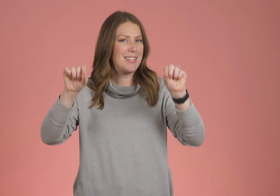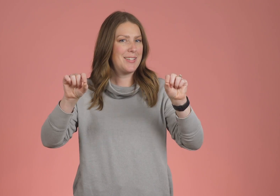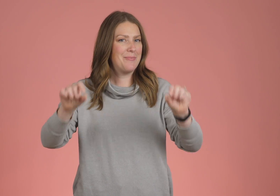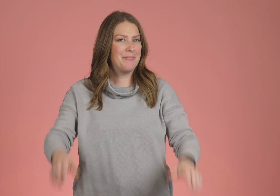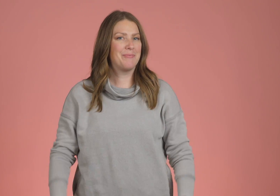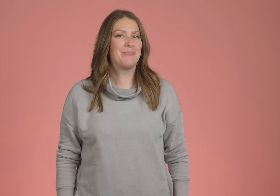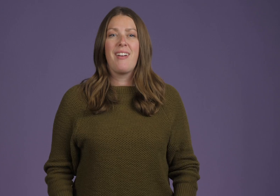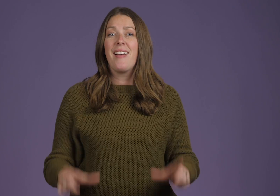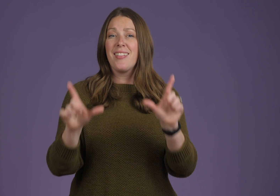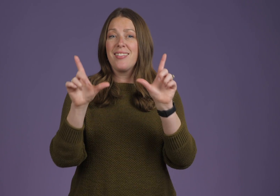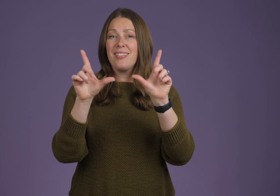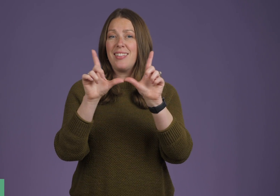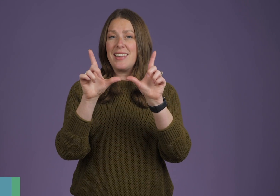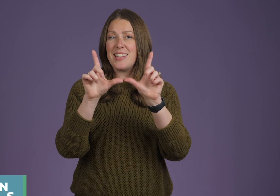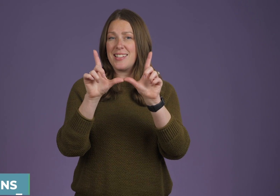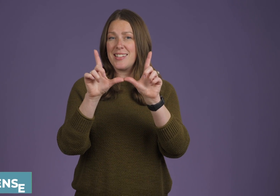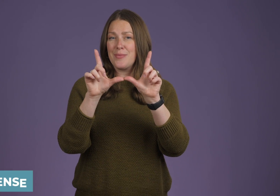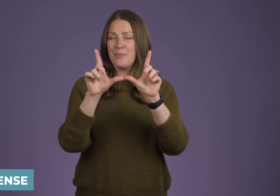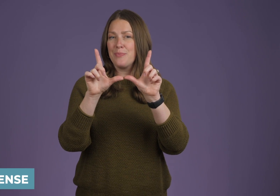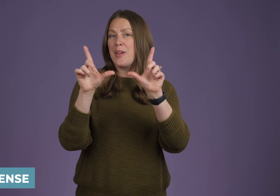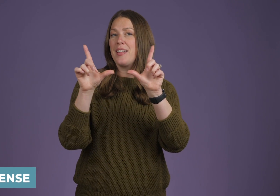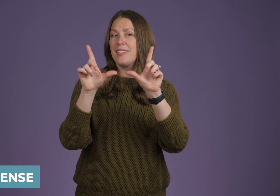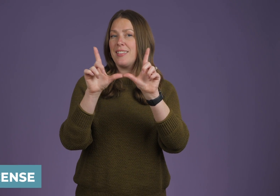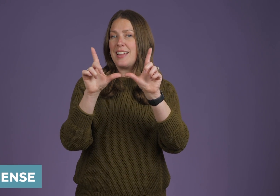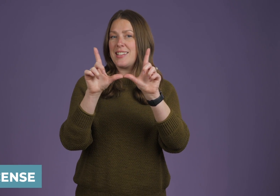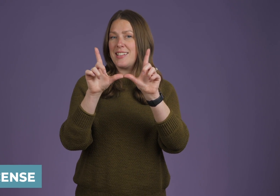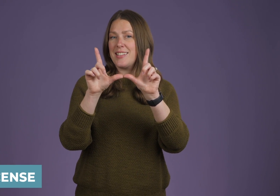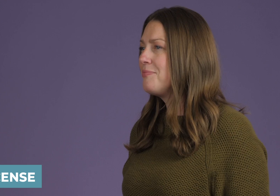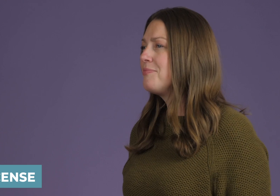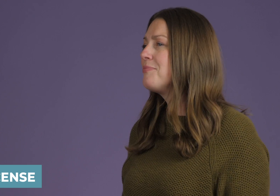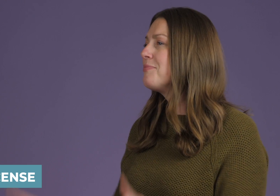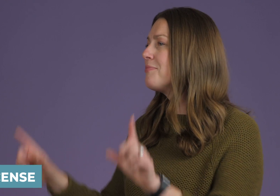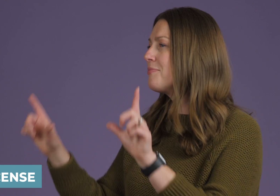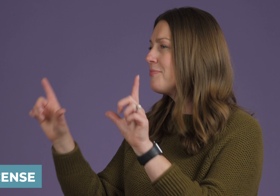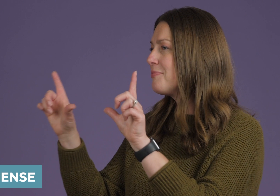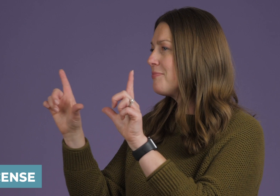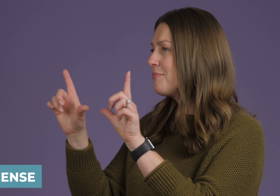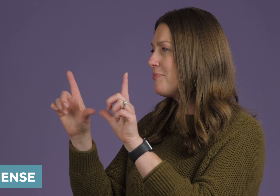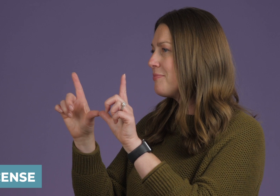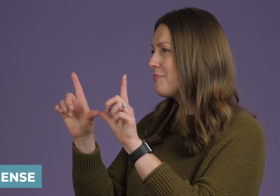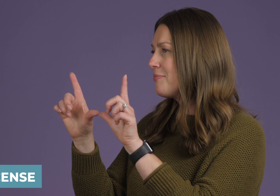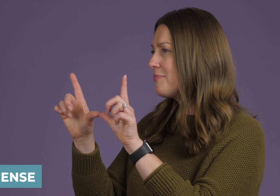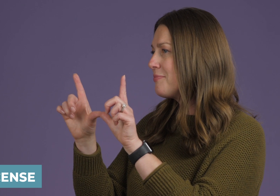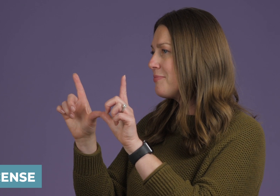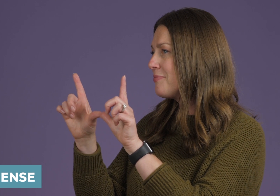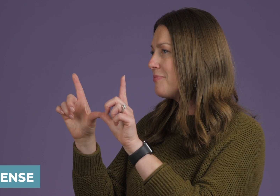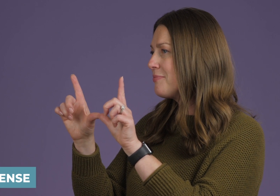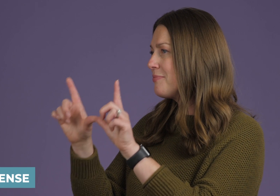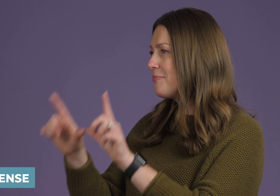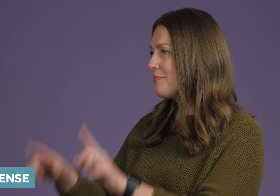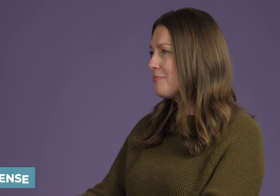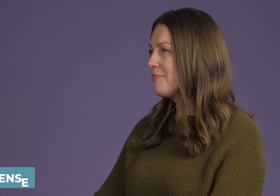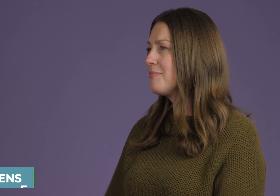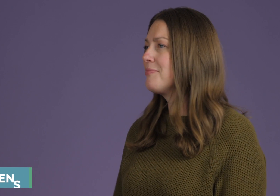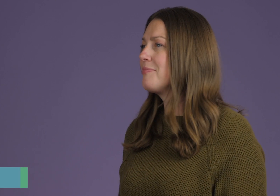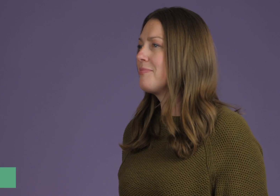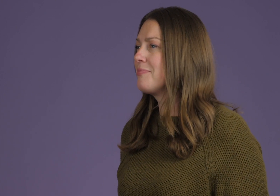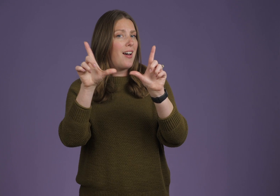Ballot. License. License. You have L-shaped hands and it's making the shape of